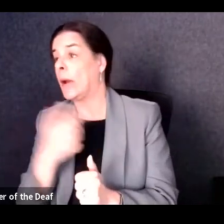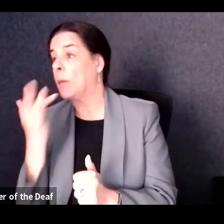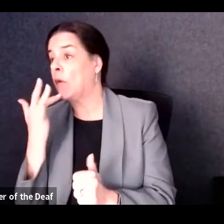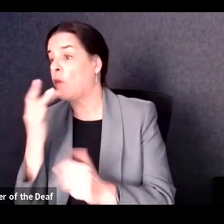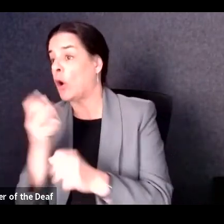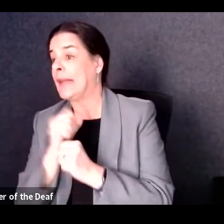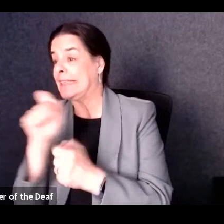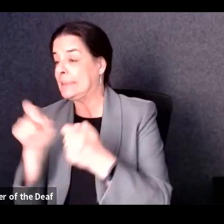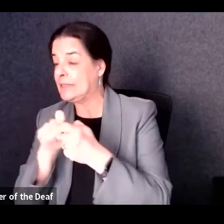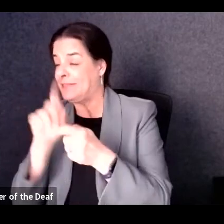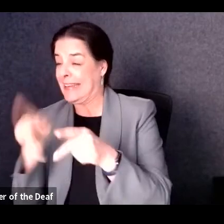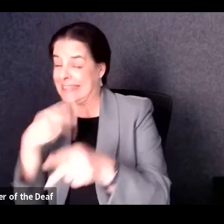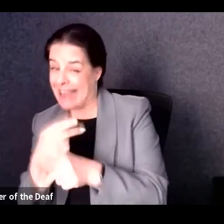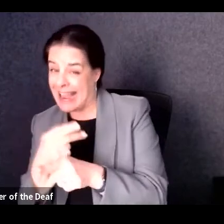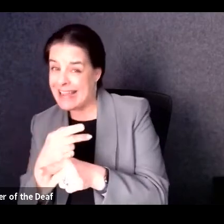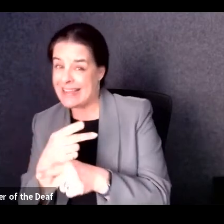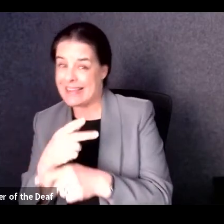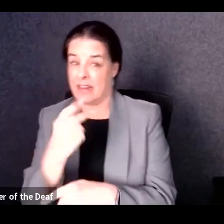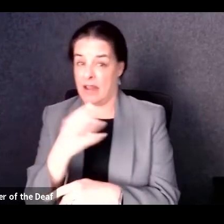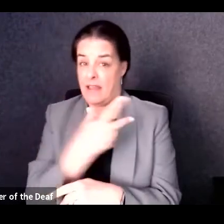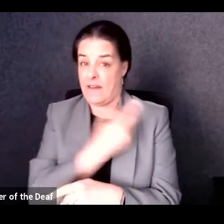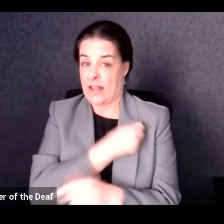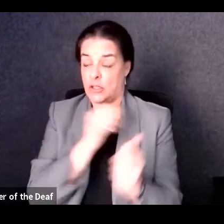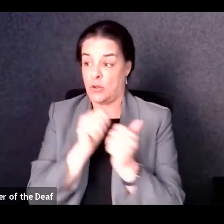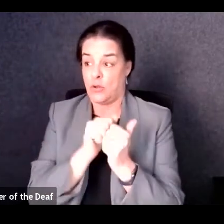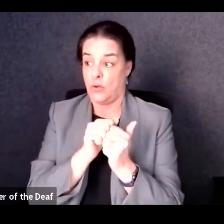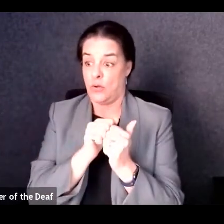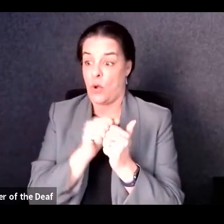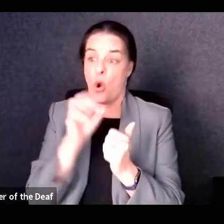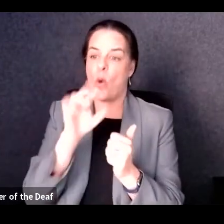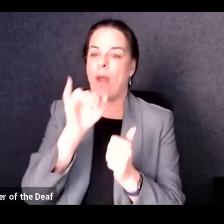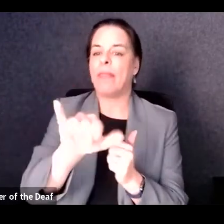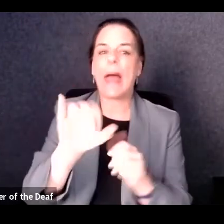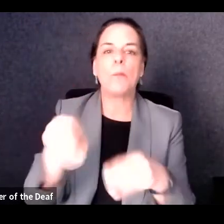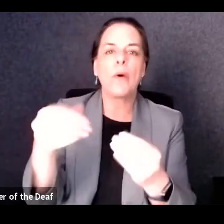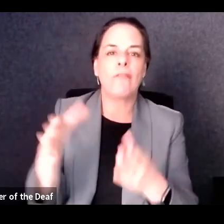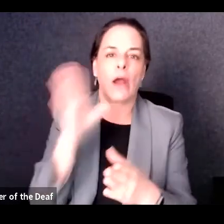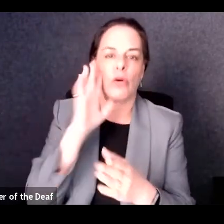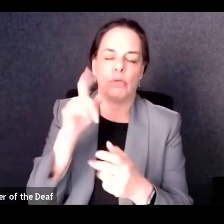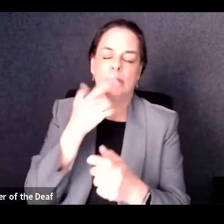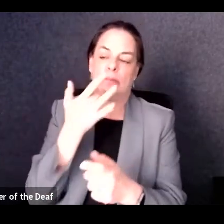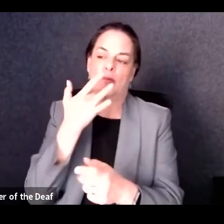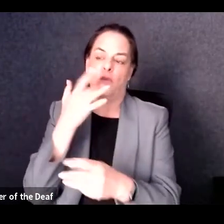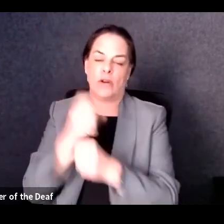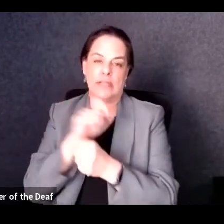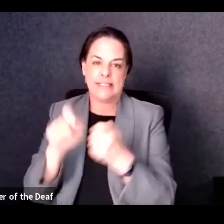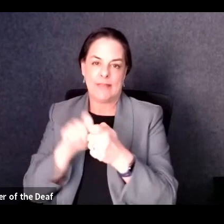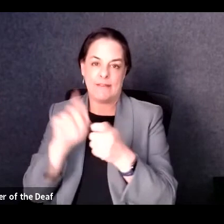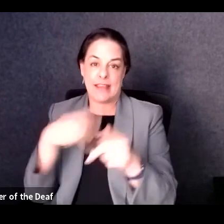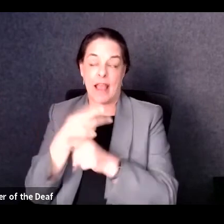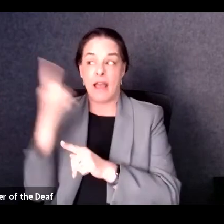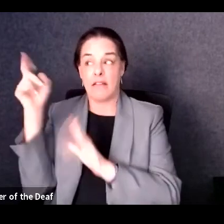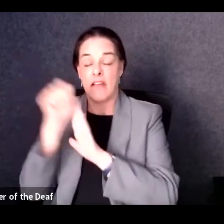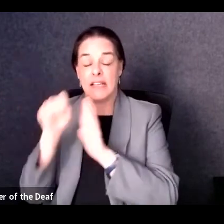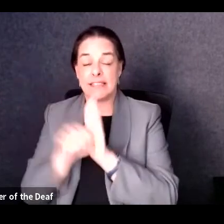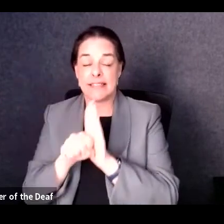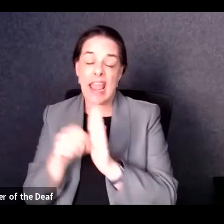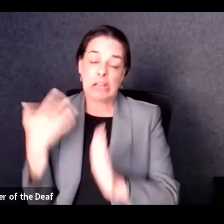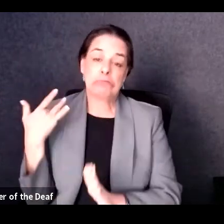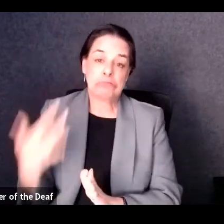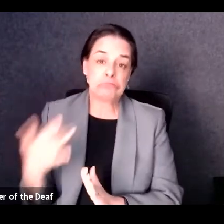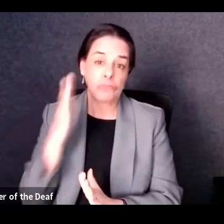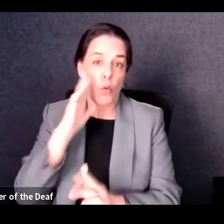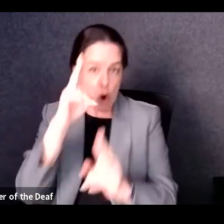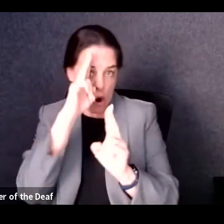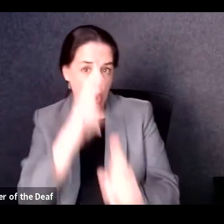get a specific type of vaccine, or that provider would prefer to get a specific type of vaccine. And the state generally will honor that if